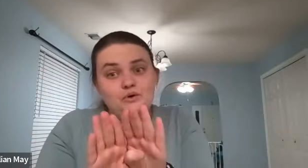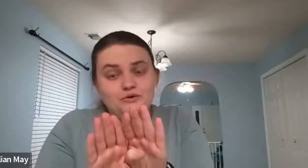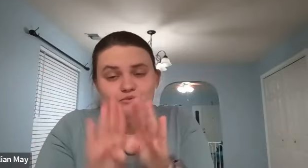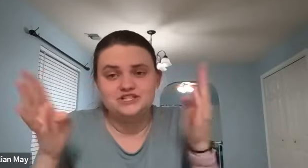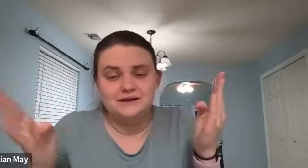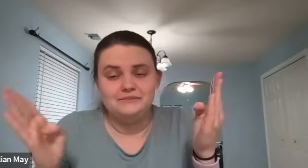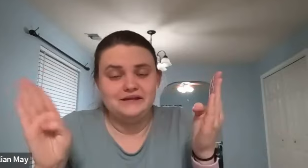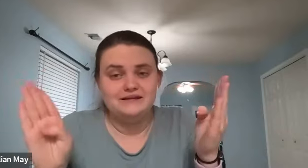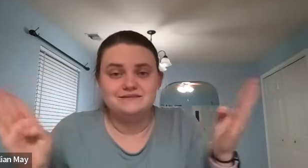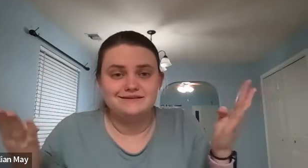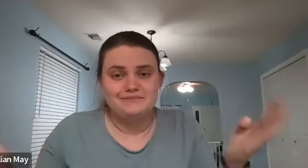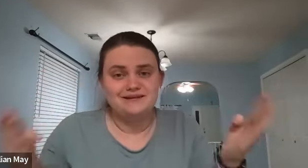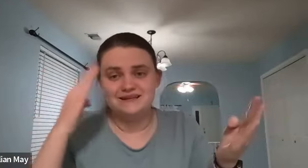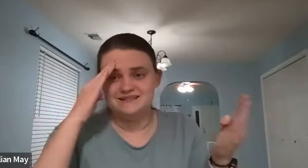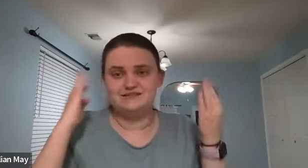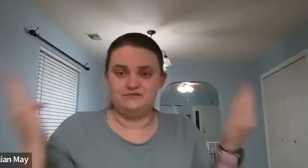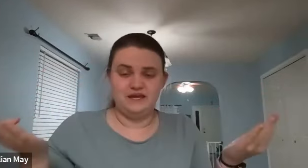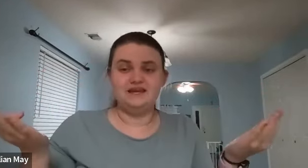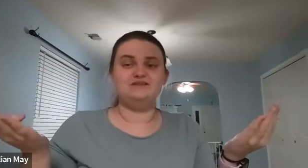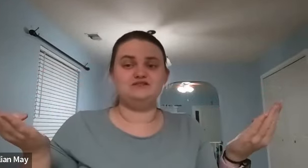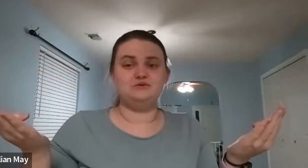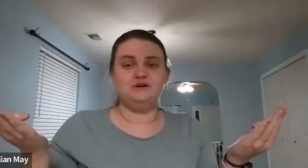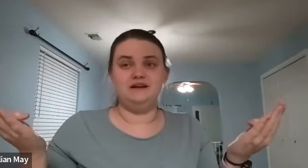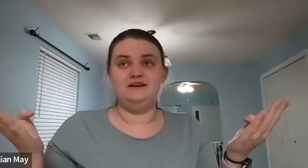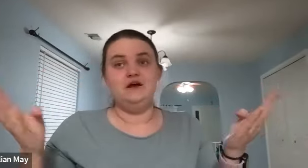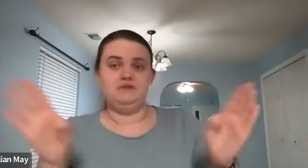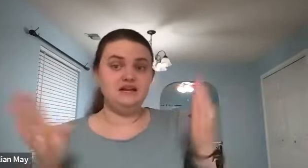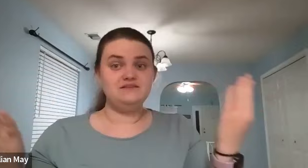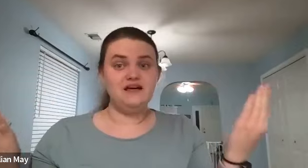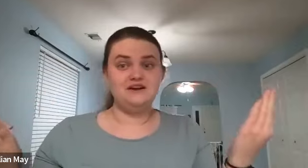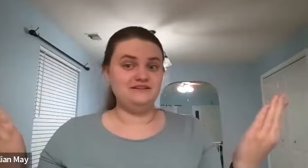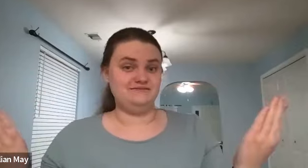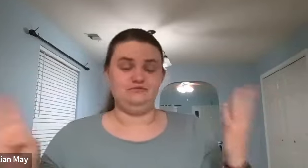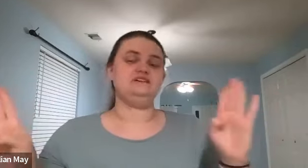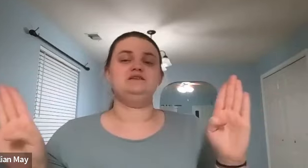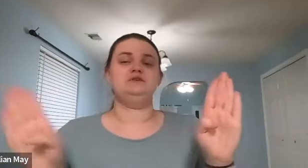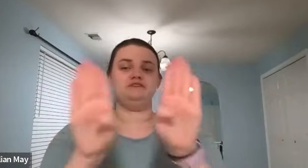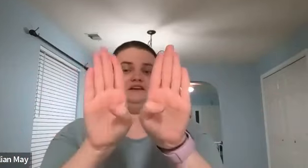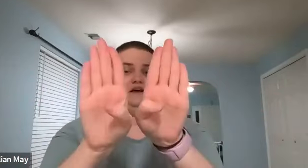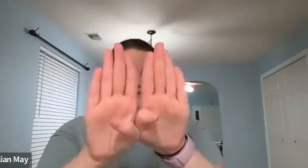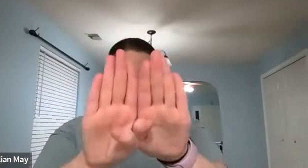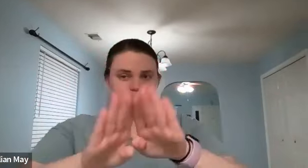door, which I mean, easily that makes sense. Beginning of the story, beginning of the letter, it works out perfectly. But some people will be